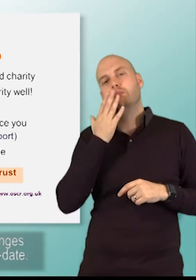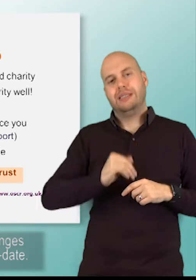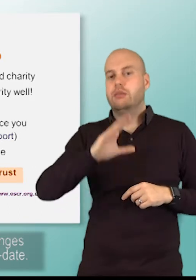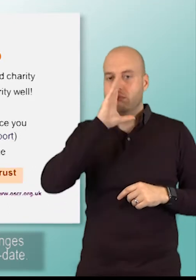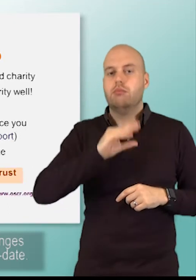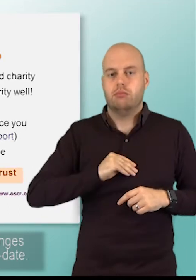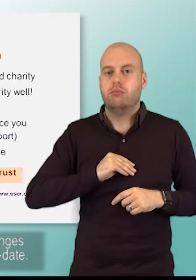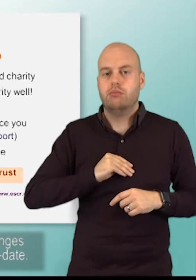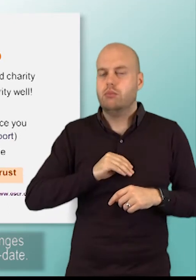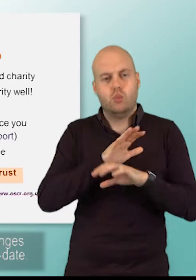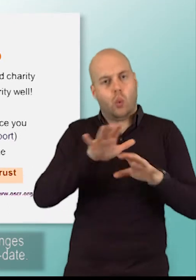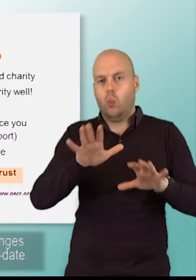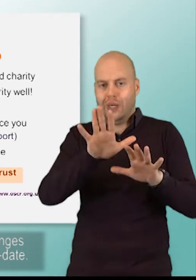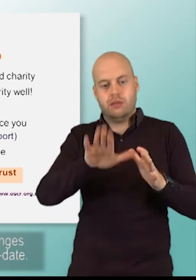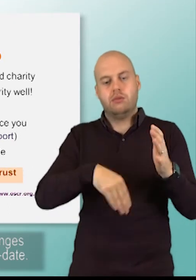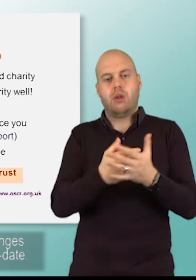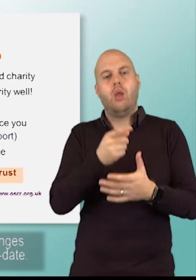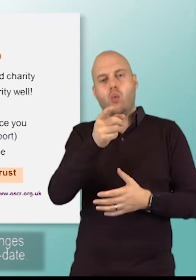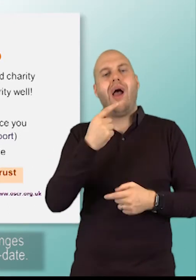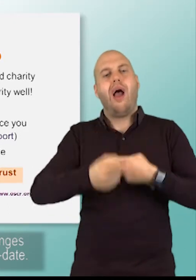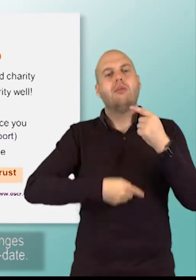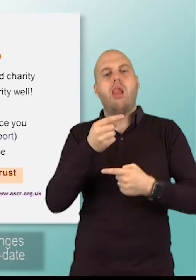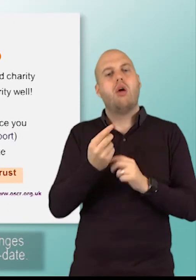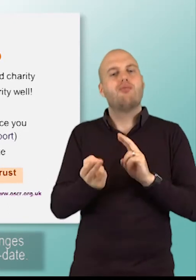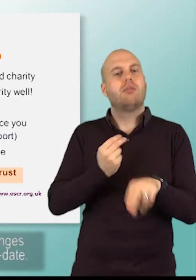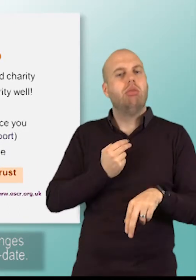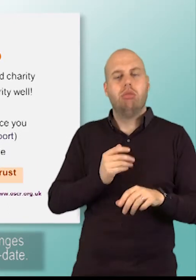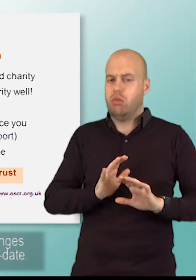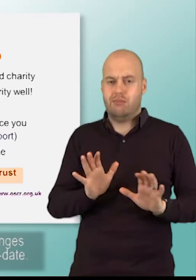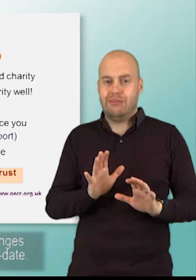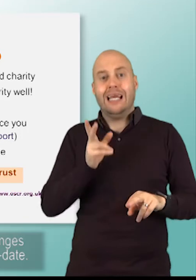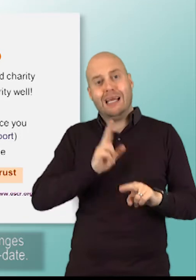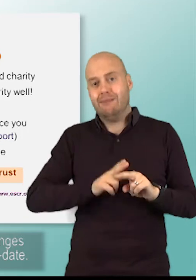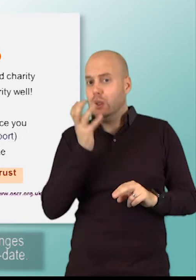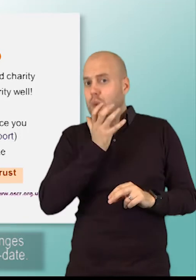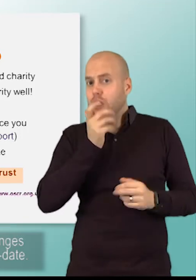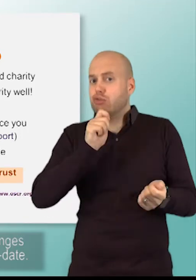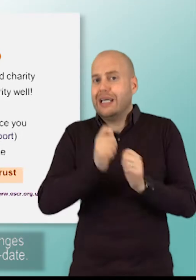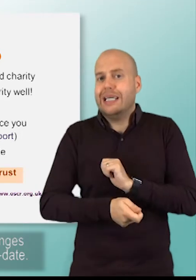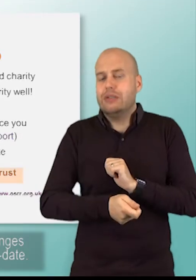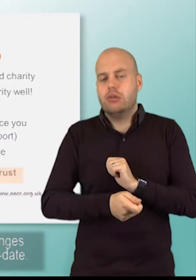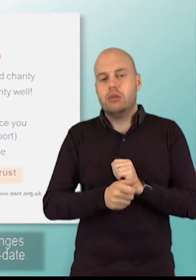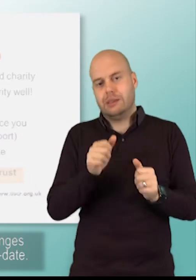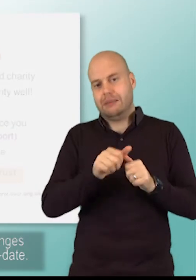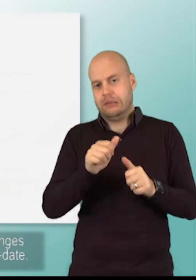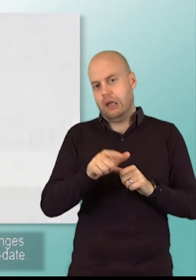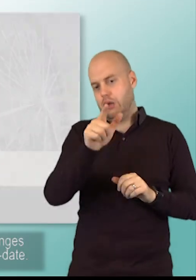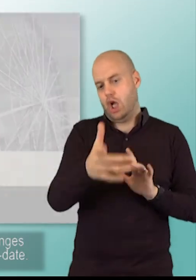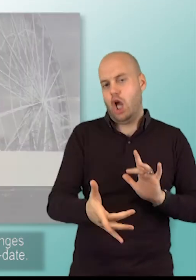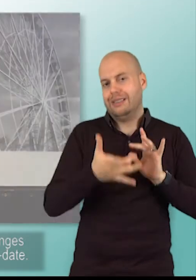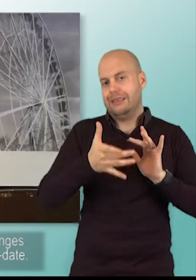return comes in. If there are significant changes, it's a good idea just to keep your register entry up to